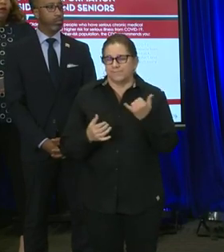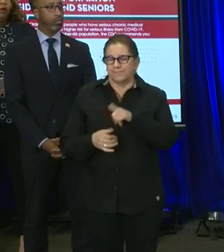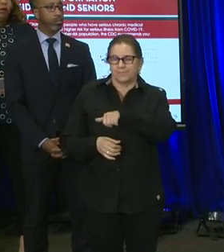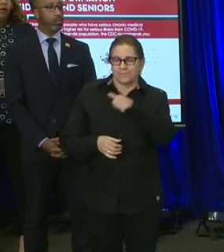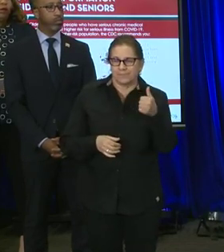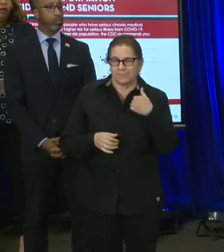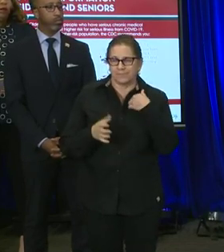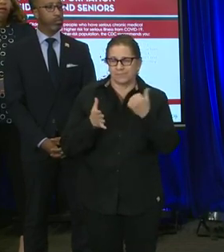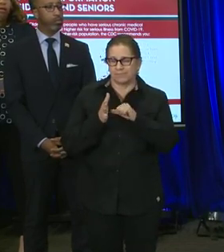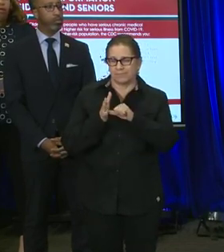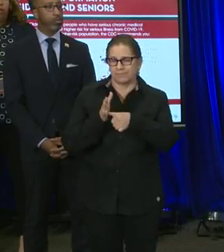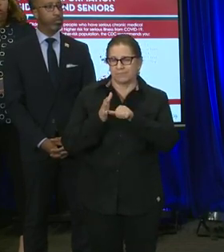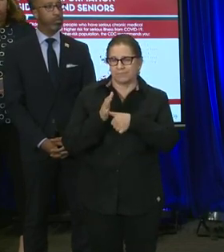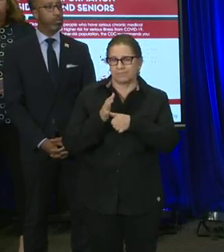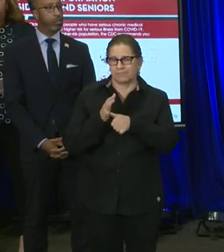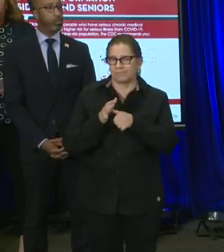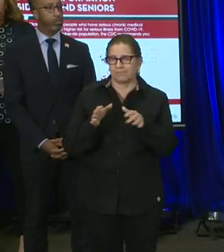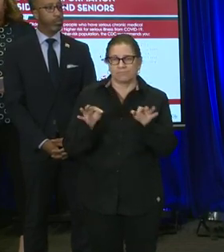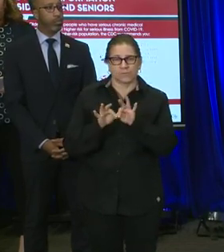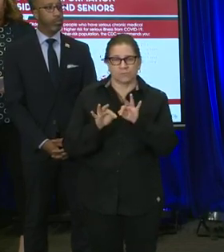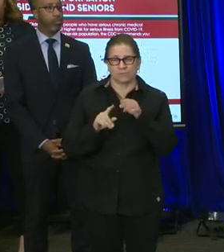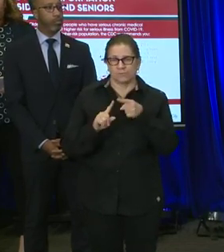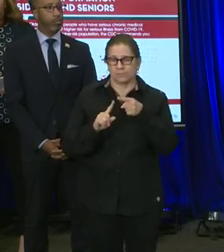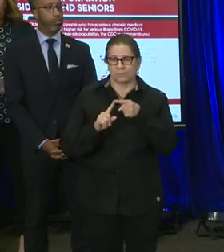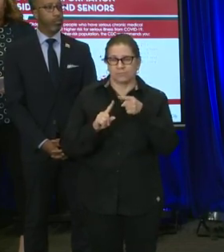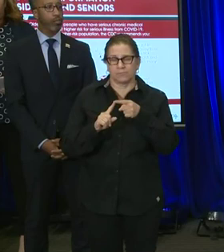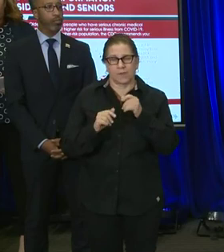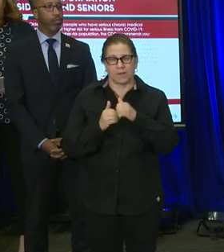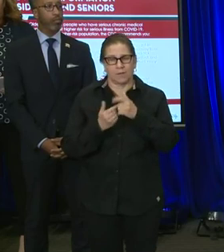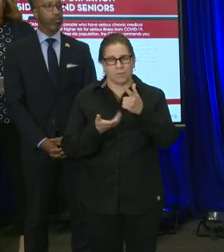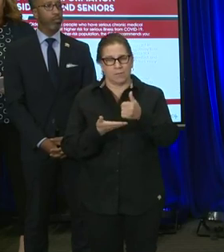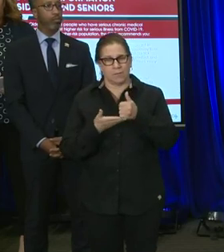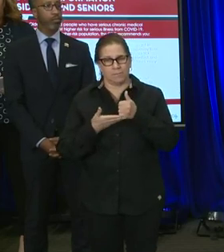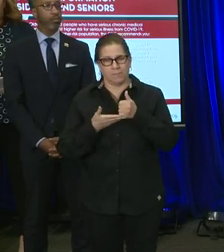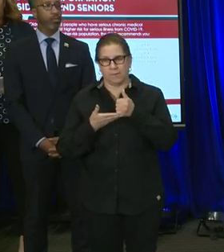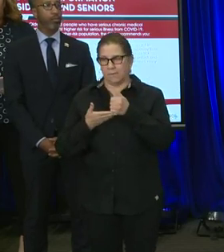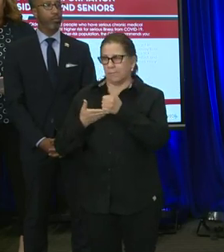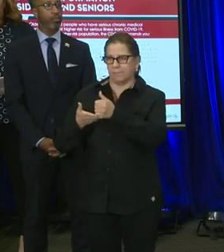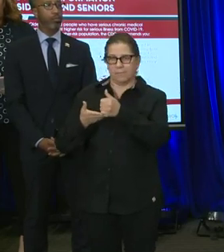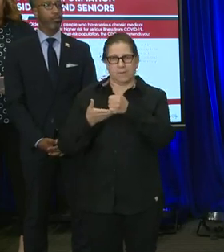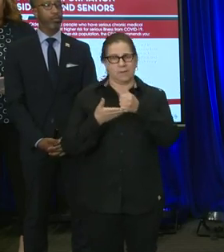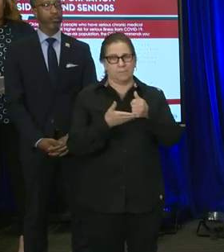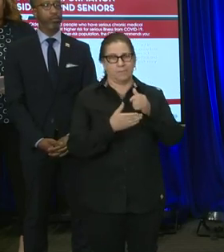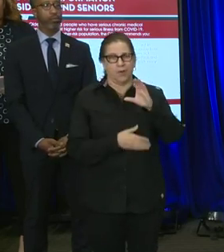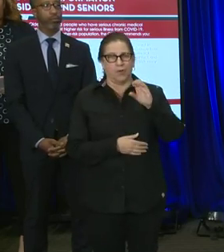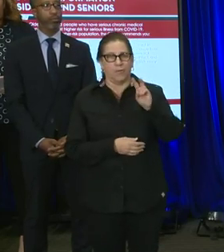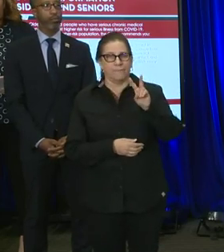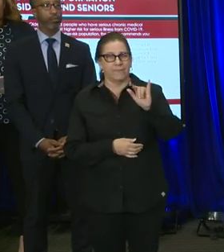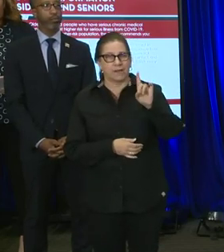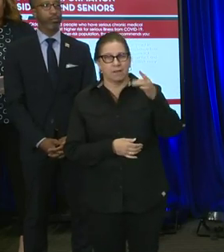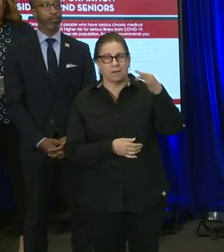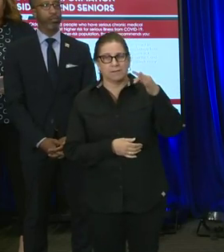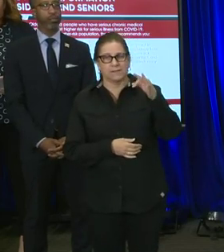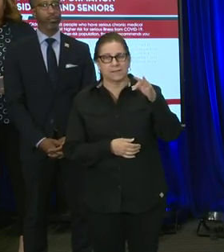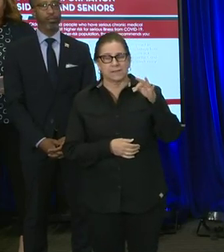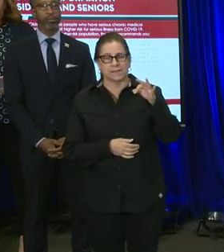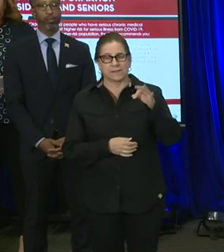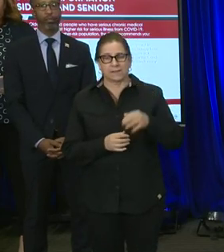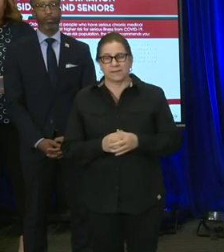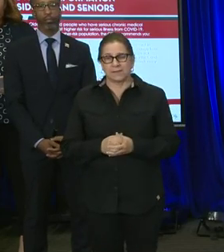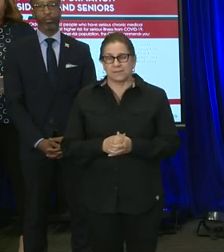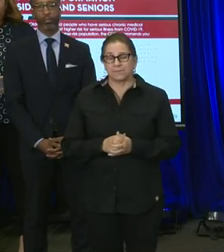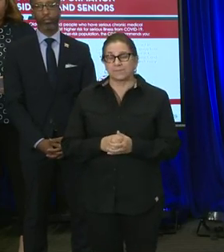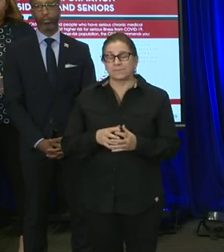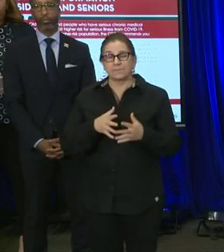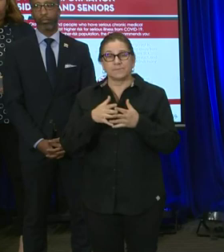can take to help us during this COVID-19 incident. The American Red Cross is facing a blood shortage